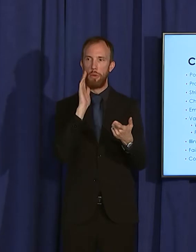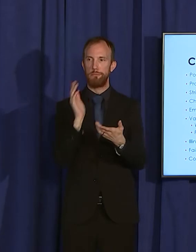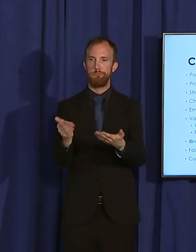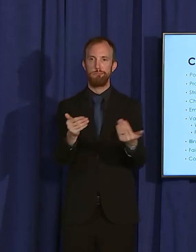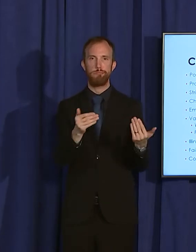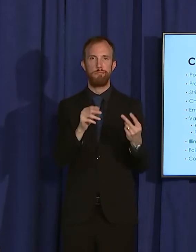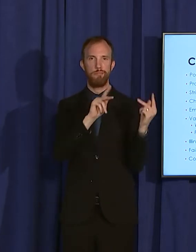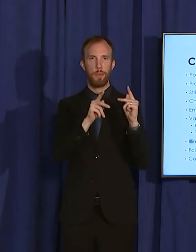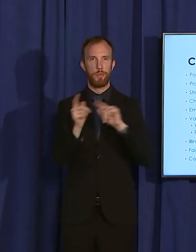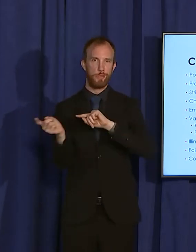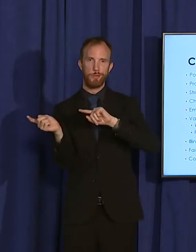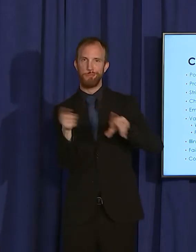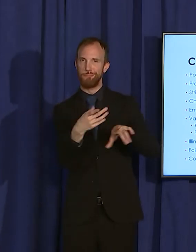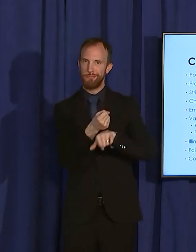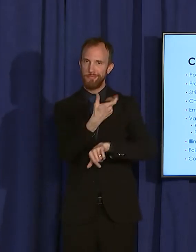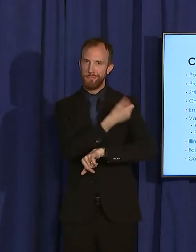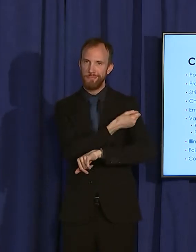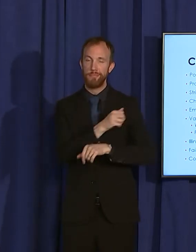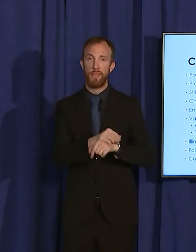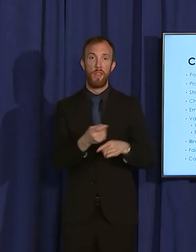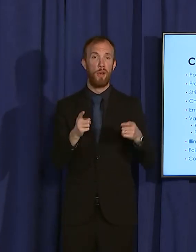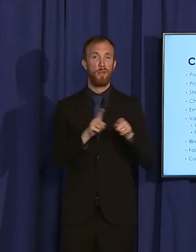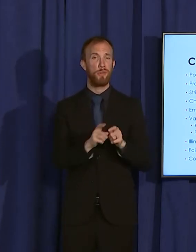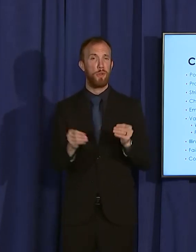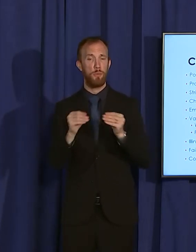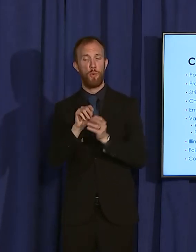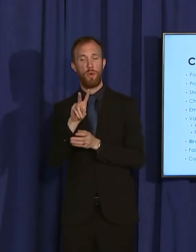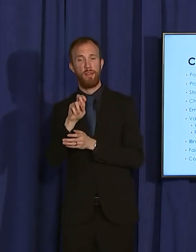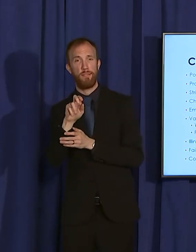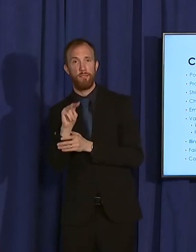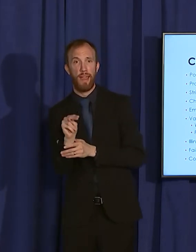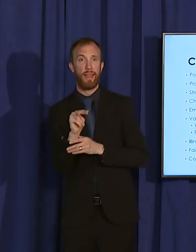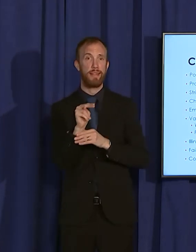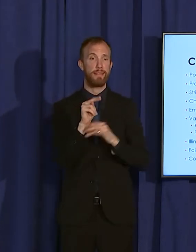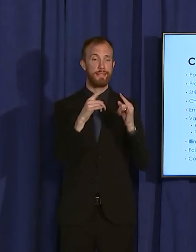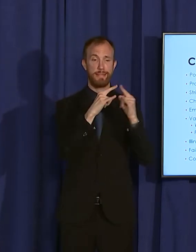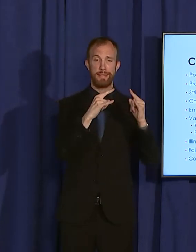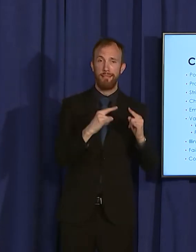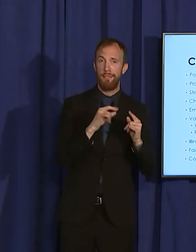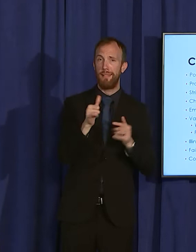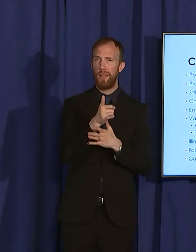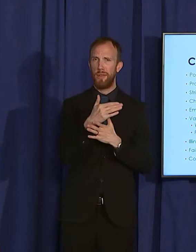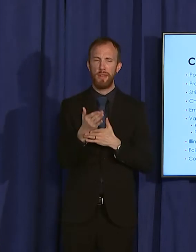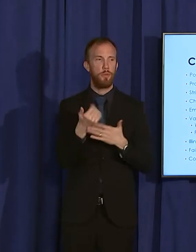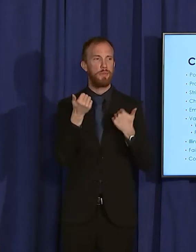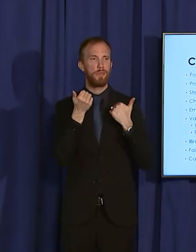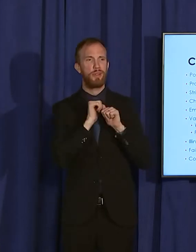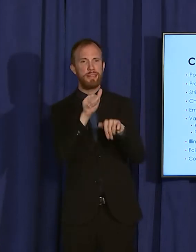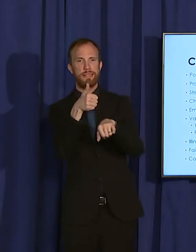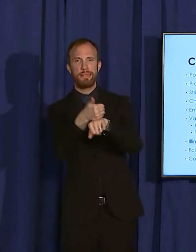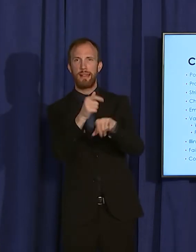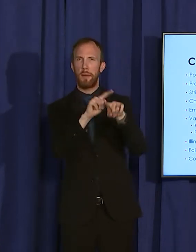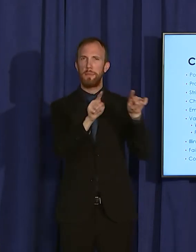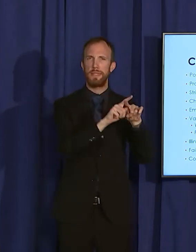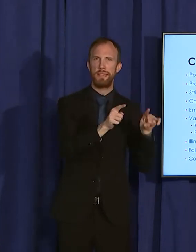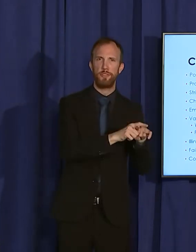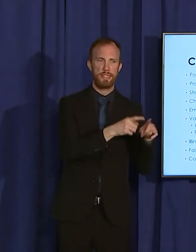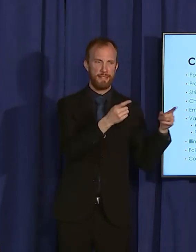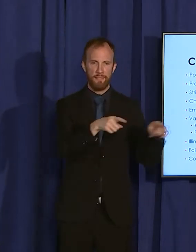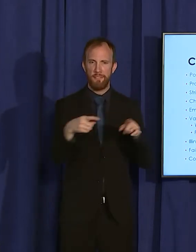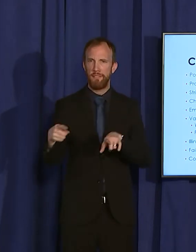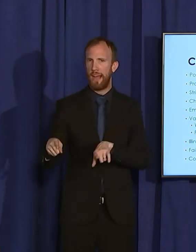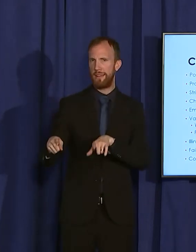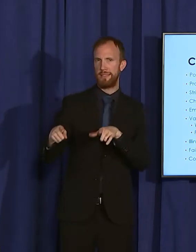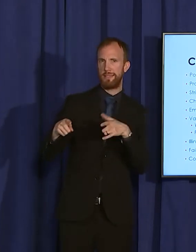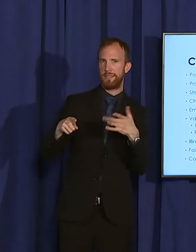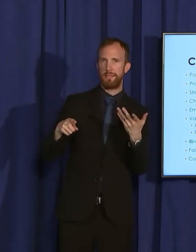be seeing a lot more vans and tents and working to really bring vaccine to all of the events that make Chicago Chicago